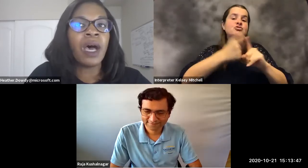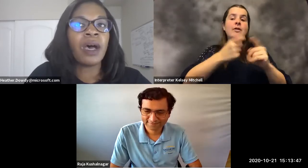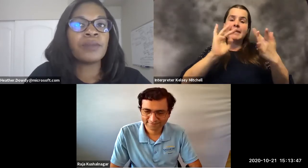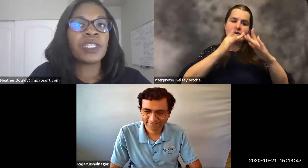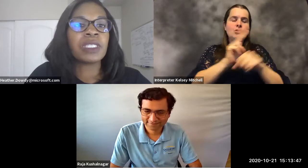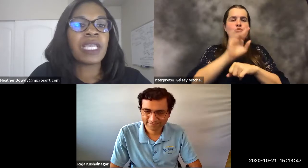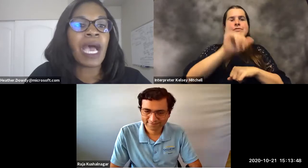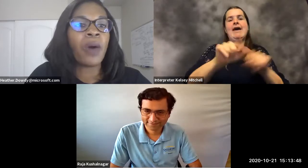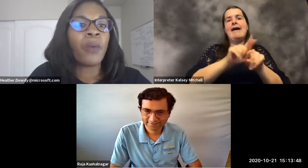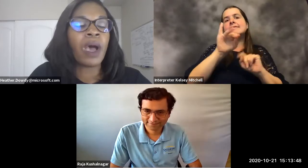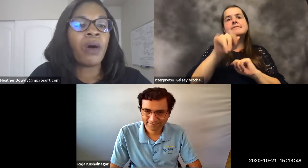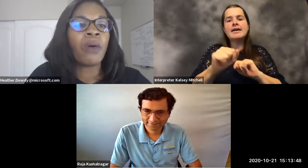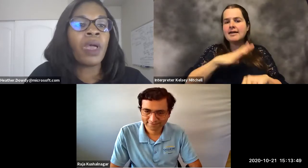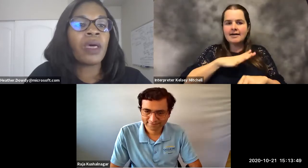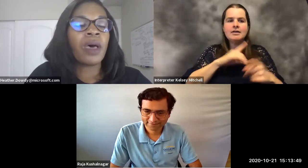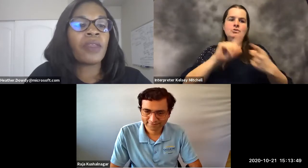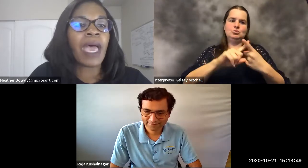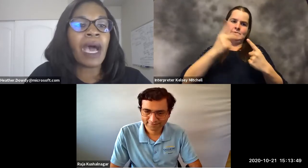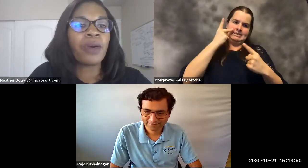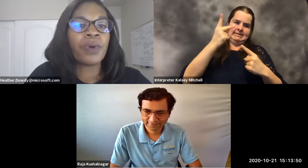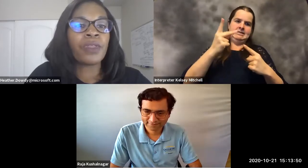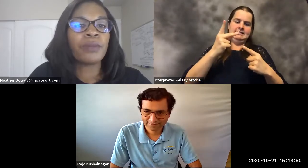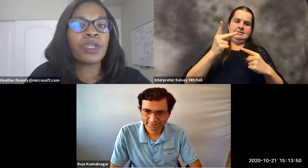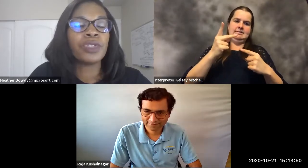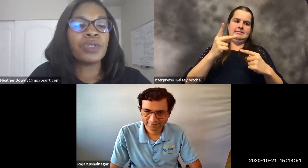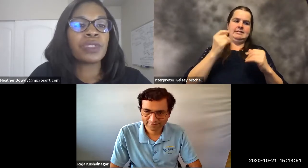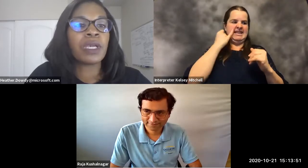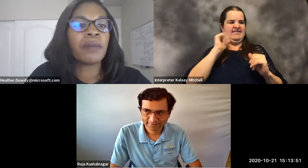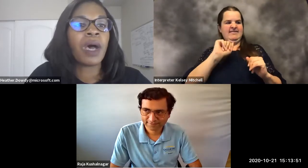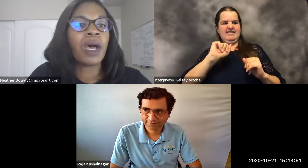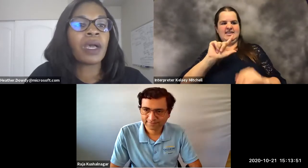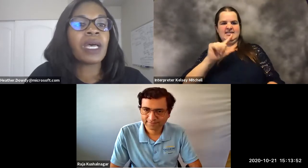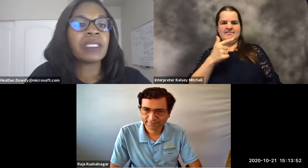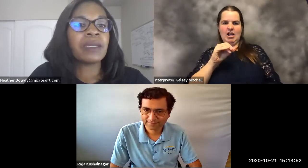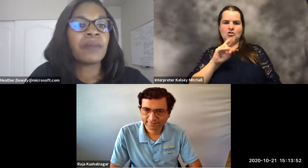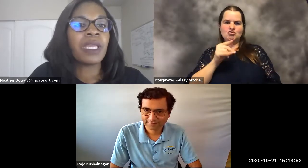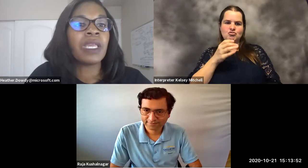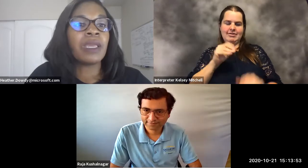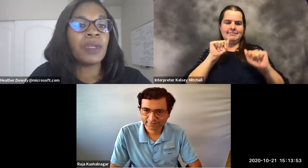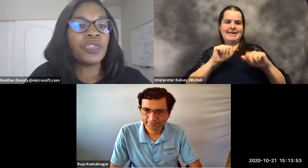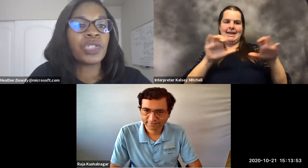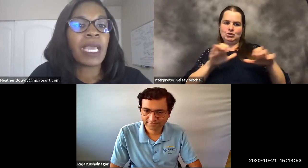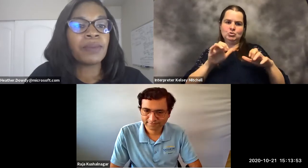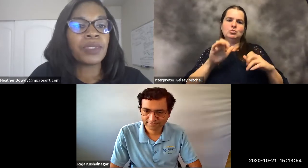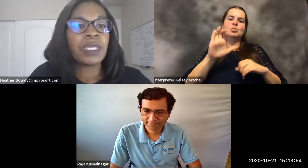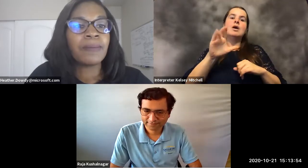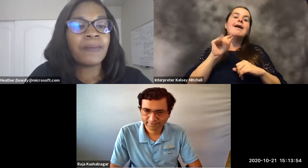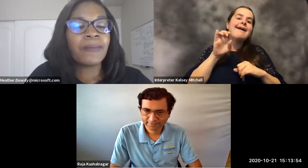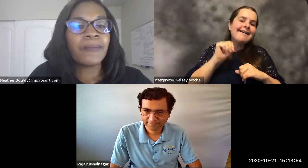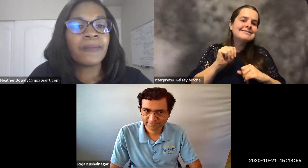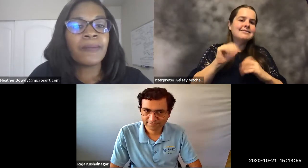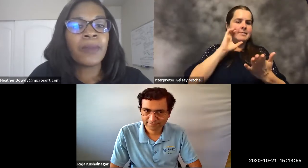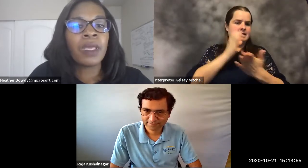data to see how well the algorithm could do some custom image